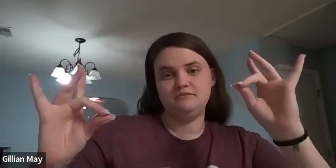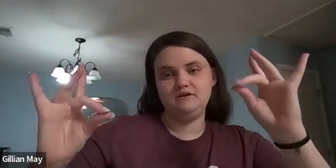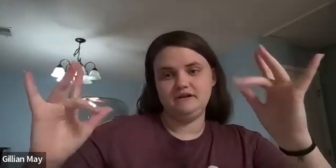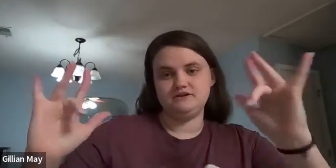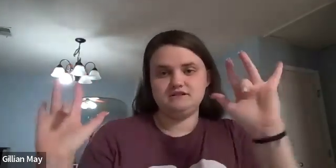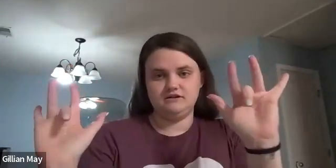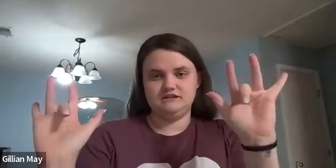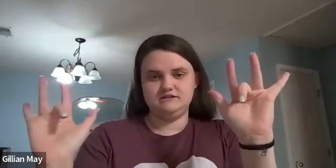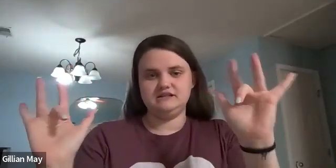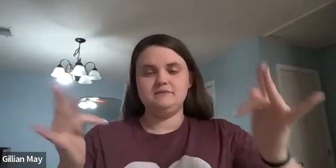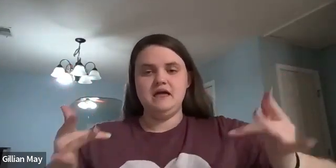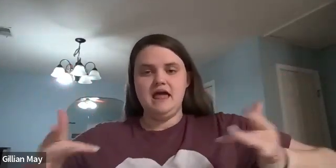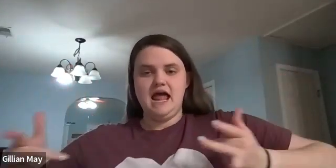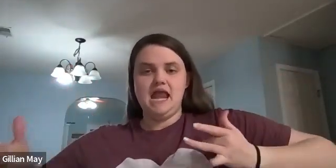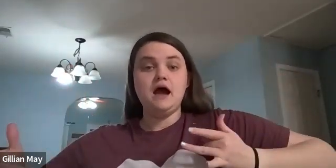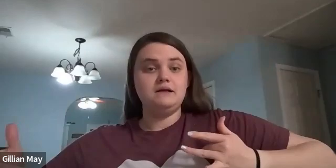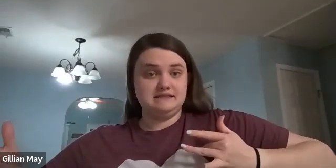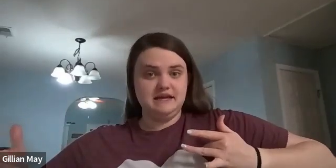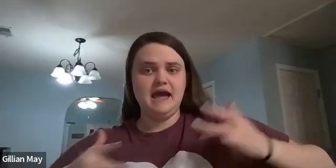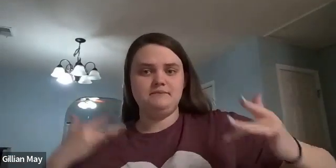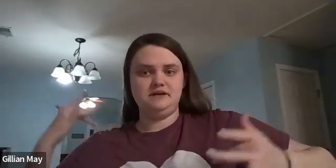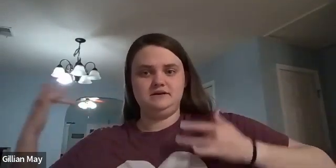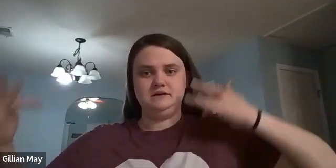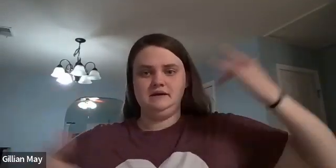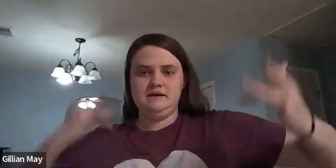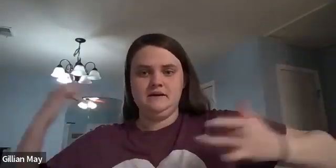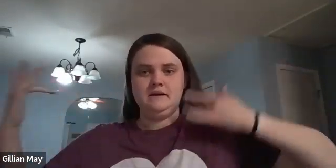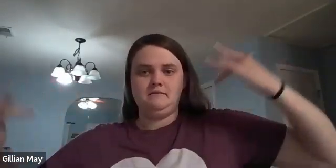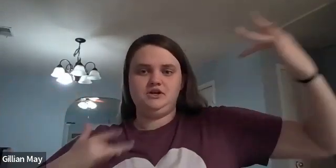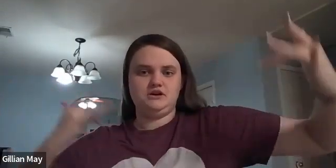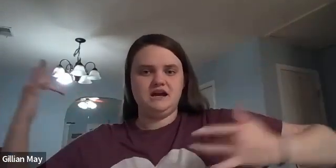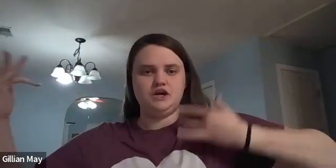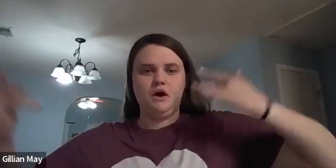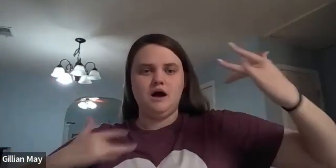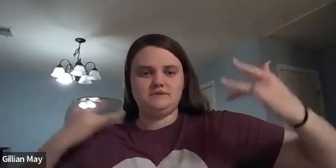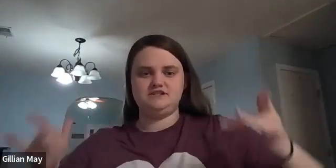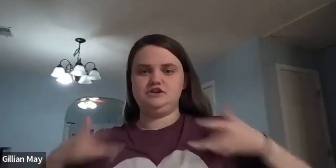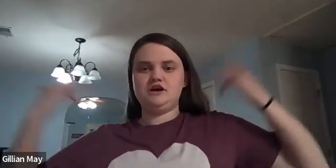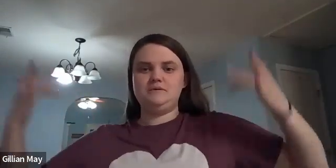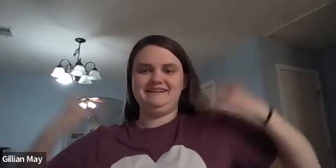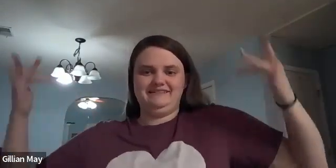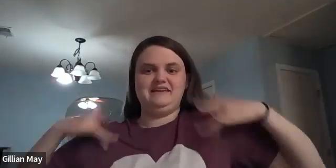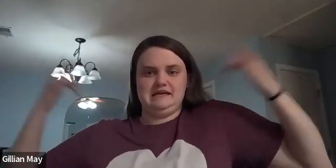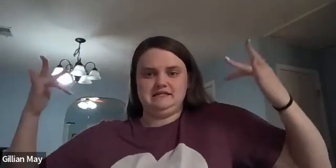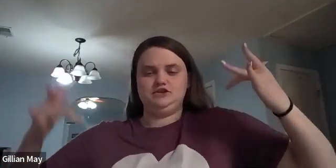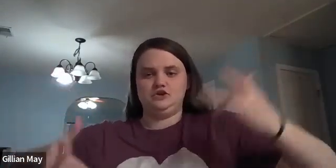middle fingers. You're gonna still stick it up. And now it's like happy, but you're gonna kind of go opposite. So you're not going like this, you're